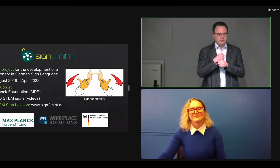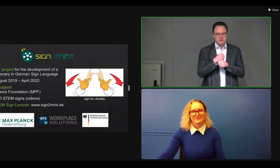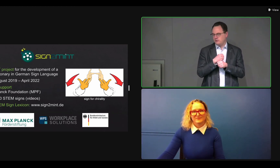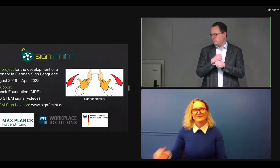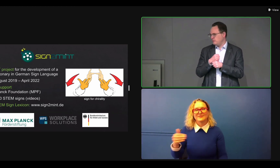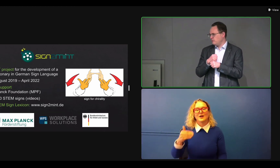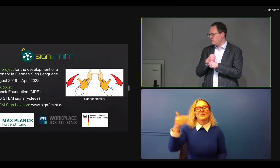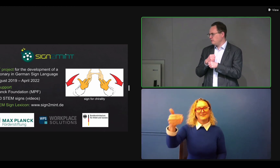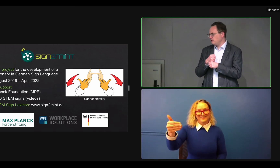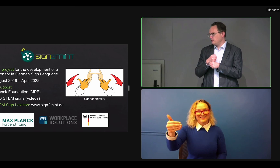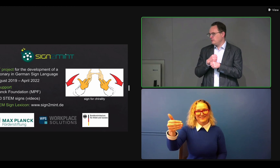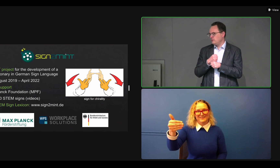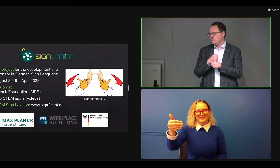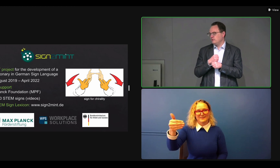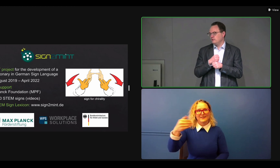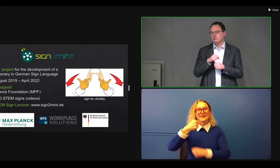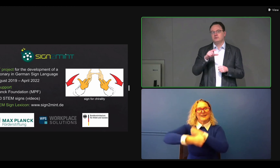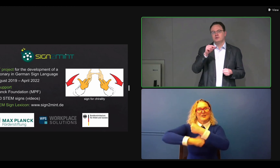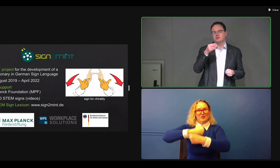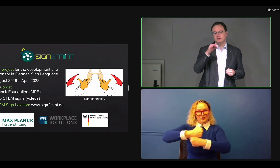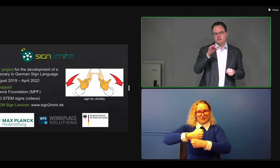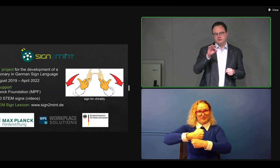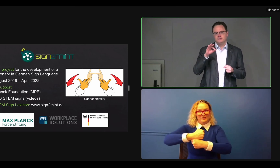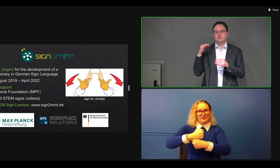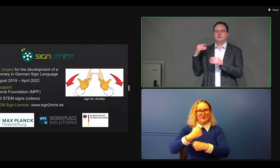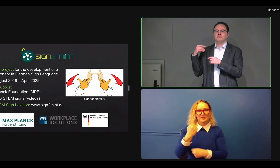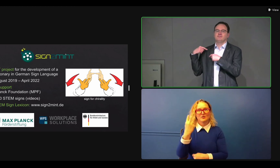This was a 3-year-long project,